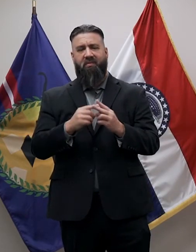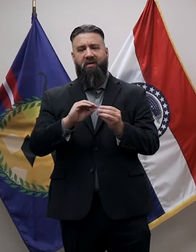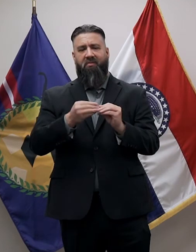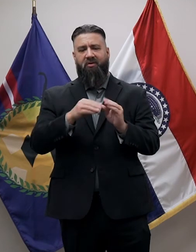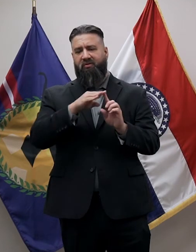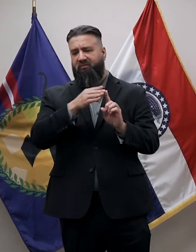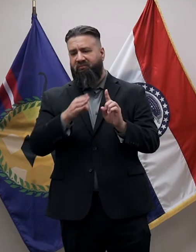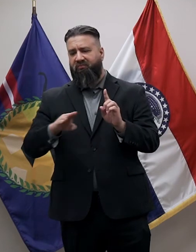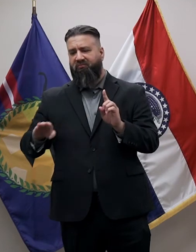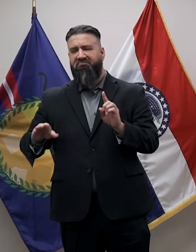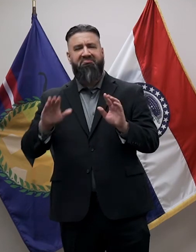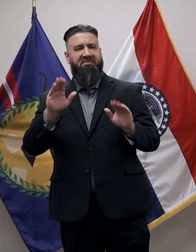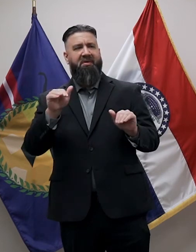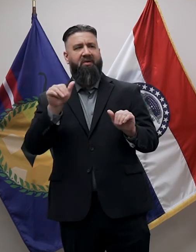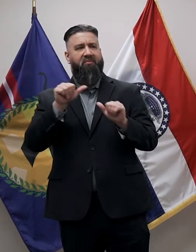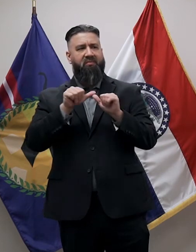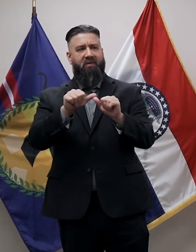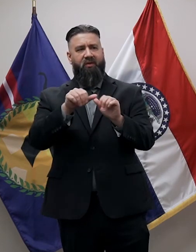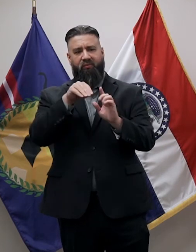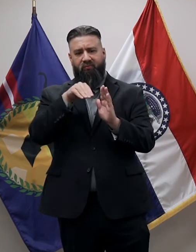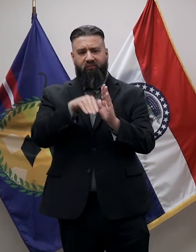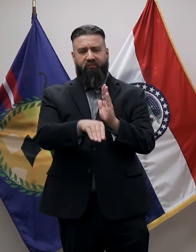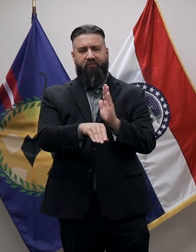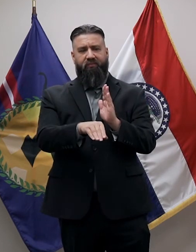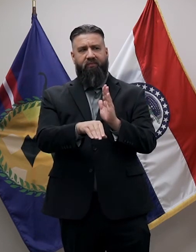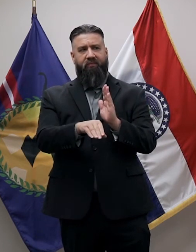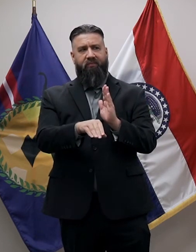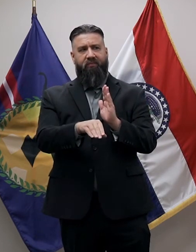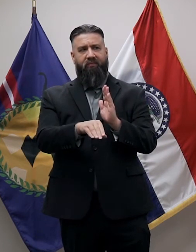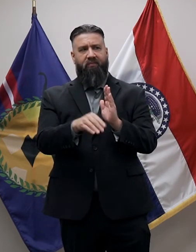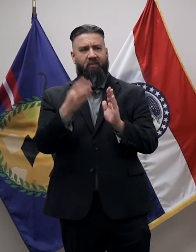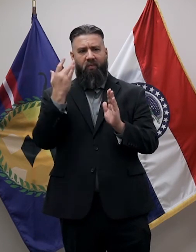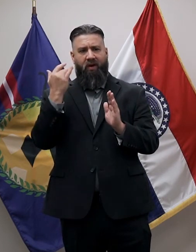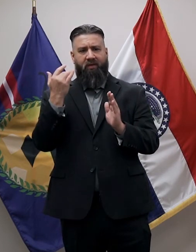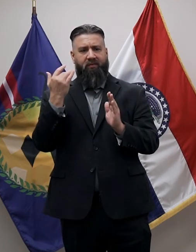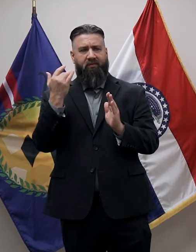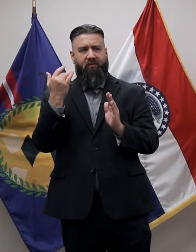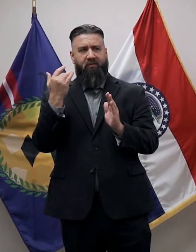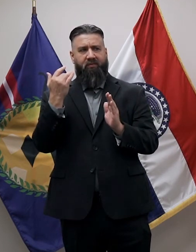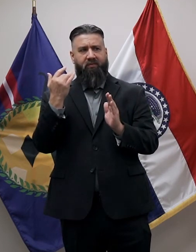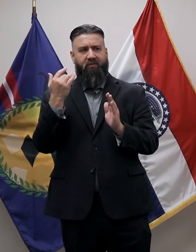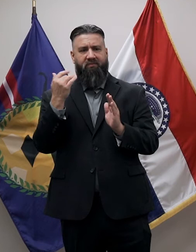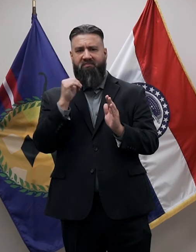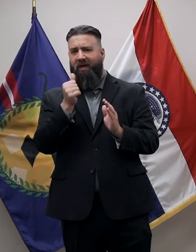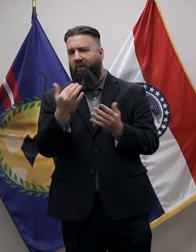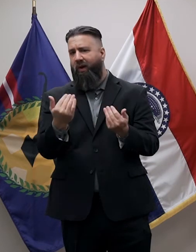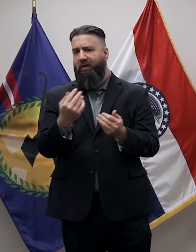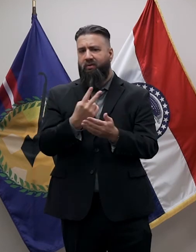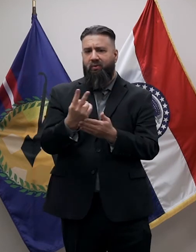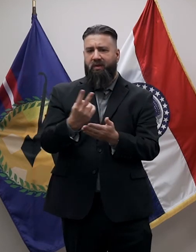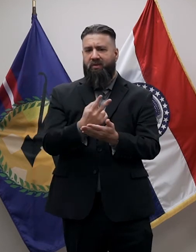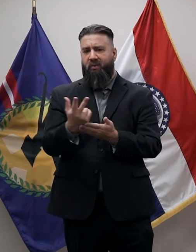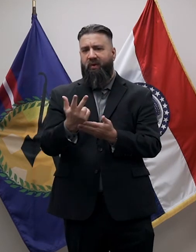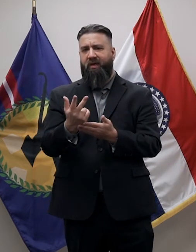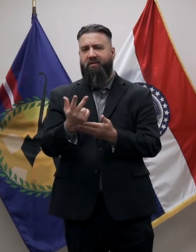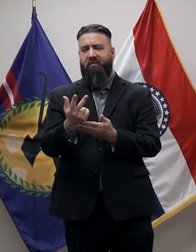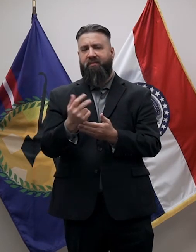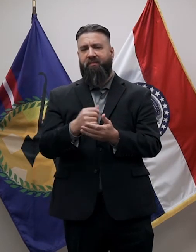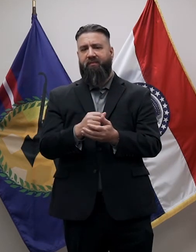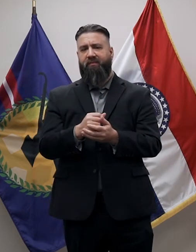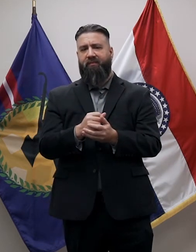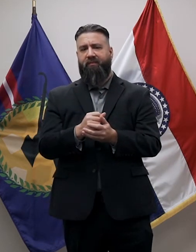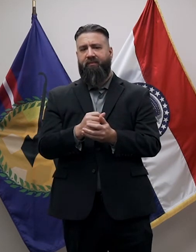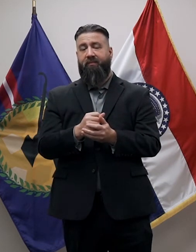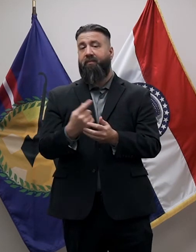I guess, how do you reach the point where you say, we'll lift the mandate Monday rather than just wait 2 or 3 more weeks? Well,